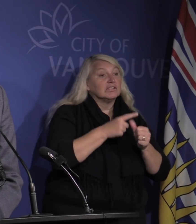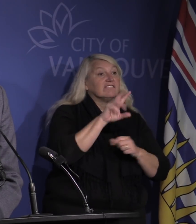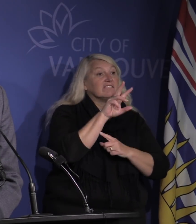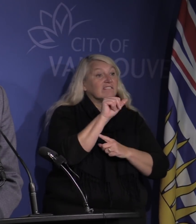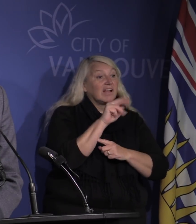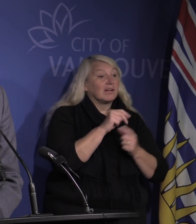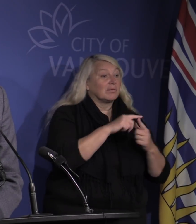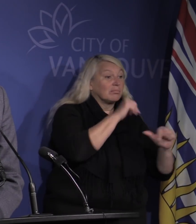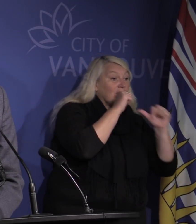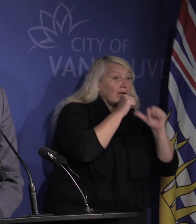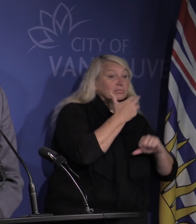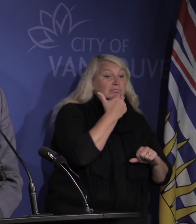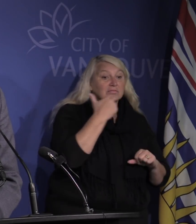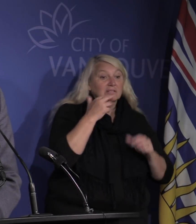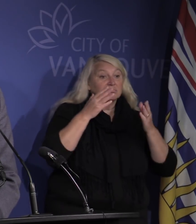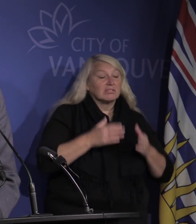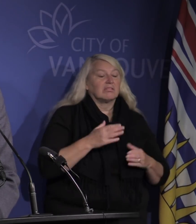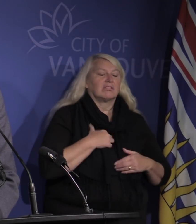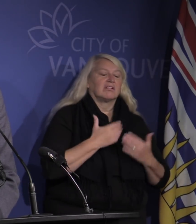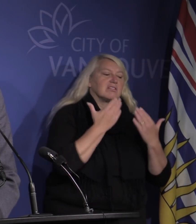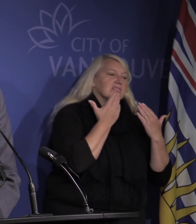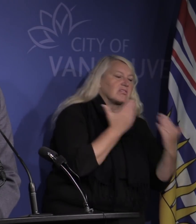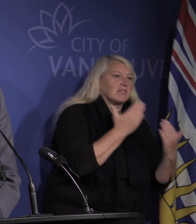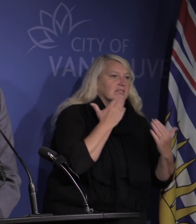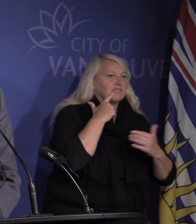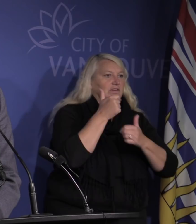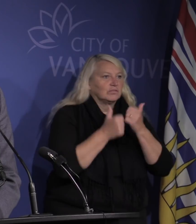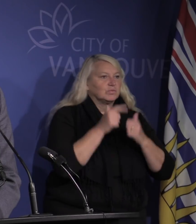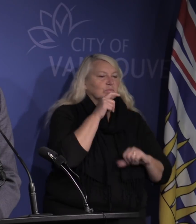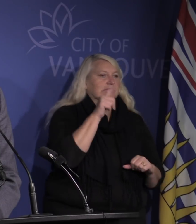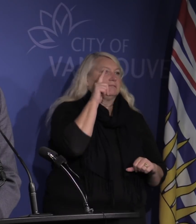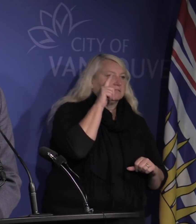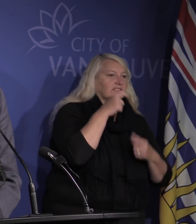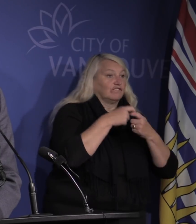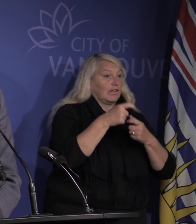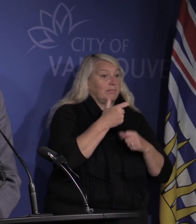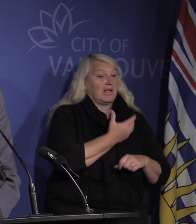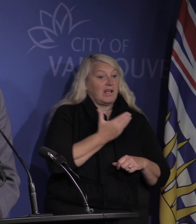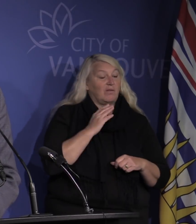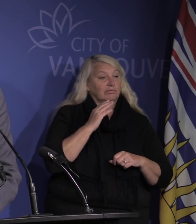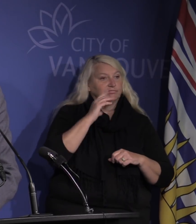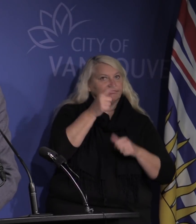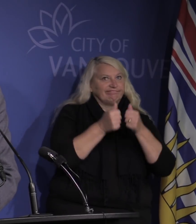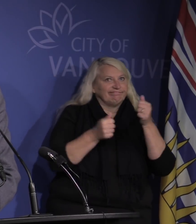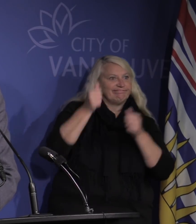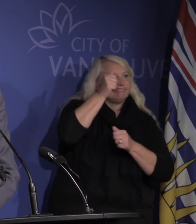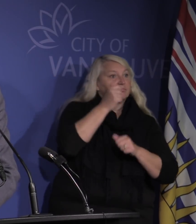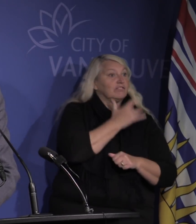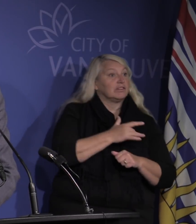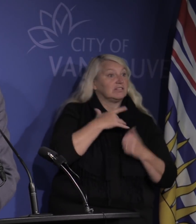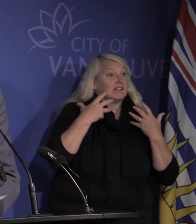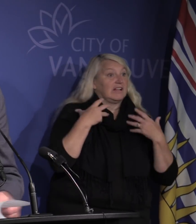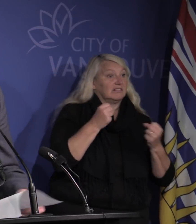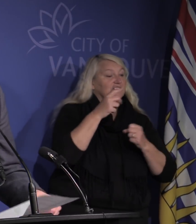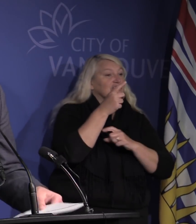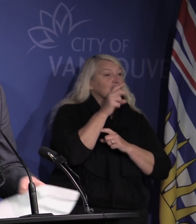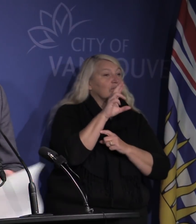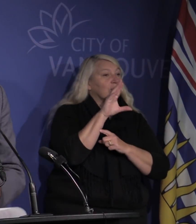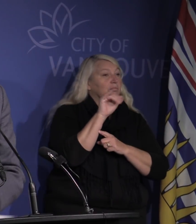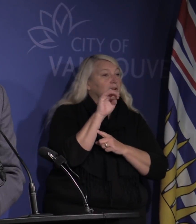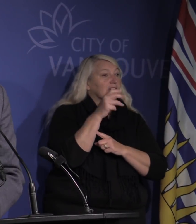restaurant owner who listened to the directives from BC's Public Health Officer, Dr. Bonnie Henry, and Vancouver Coastal